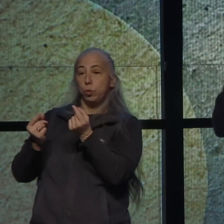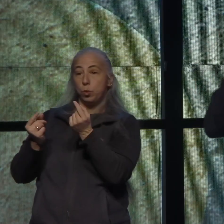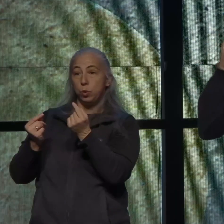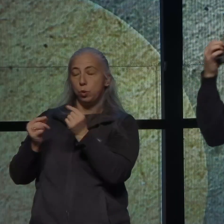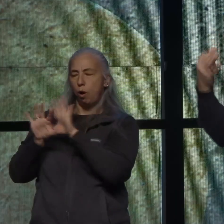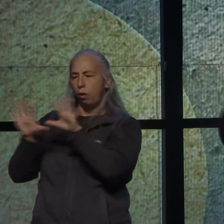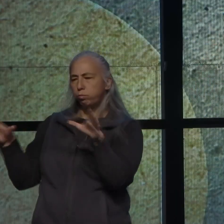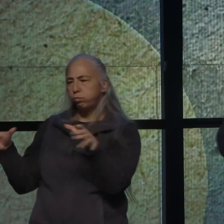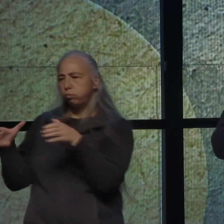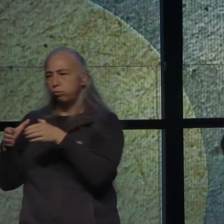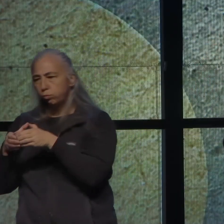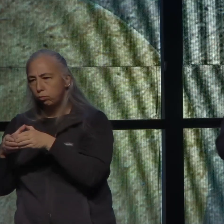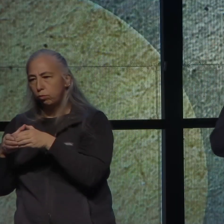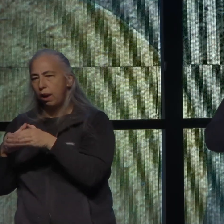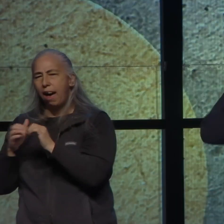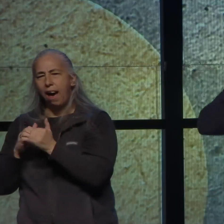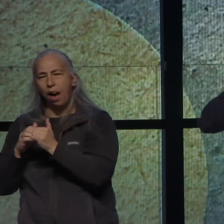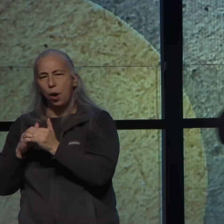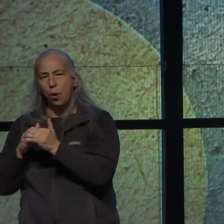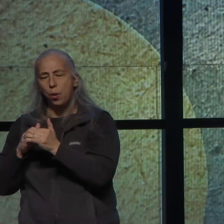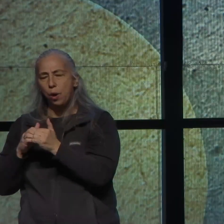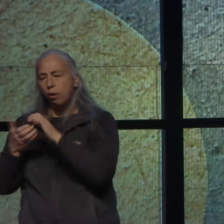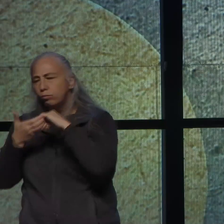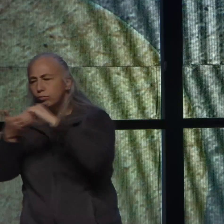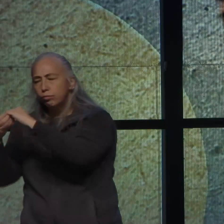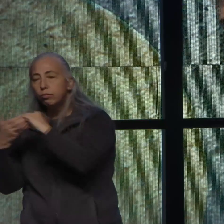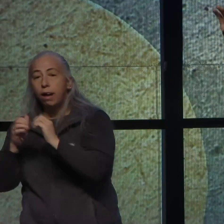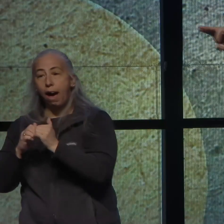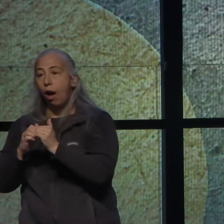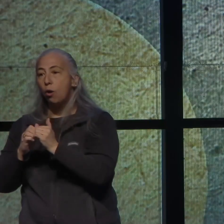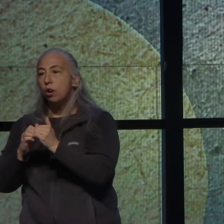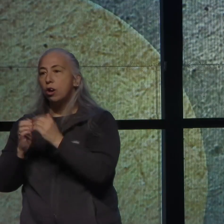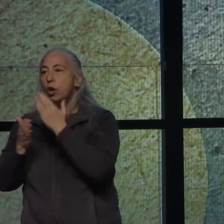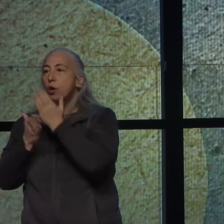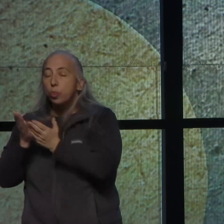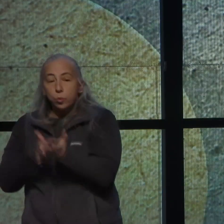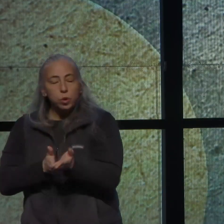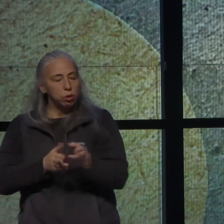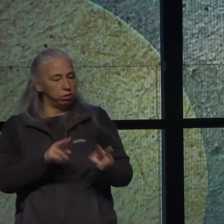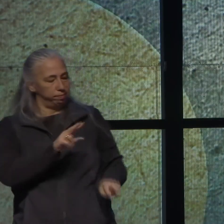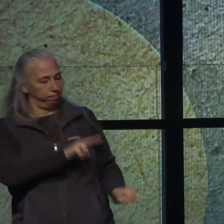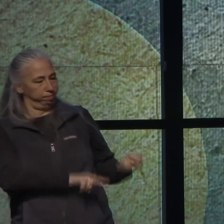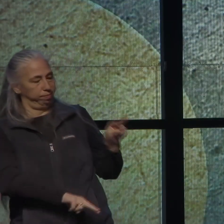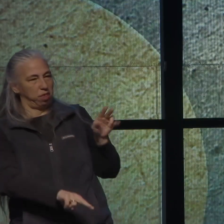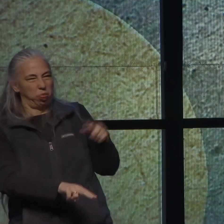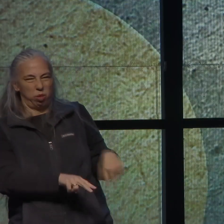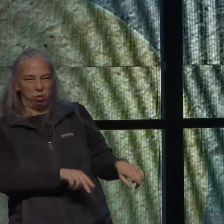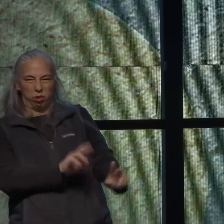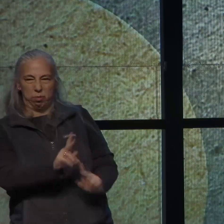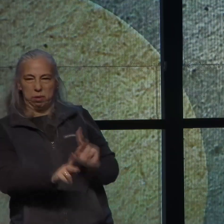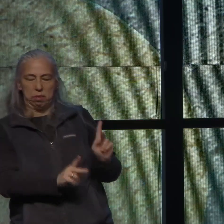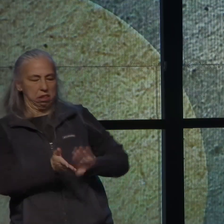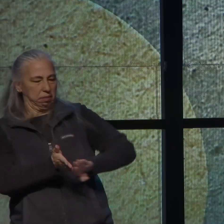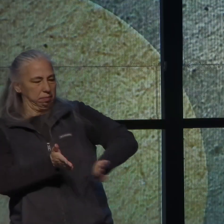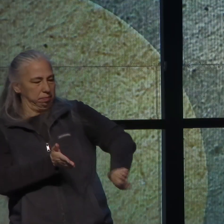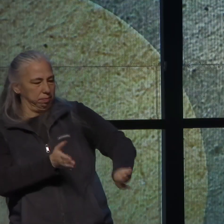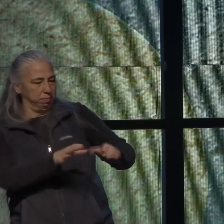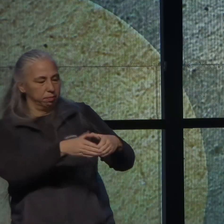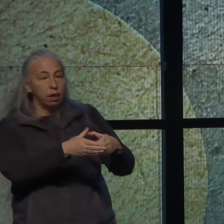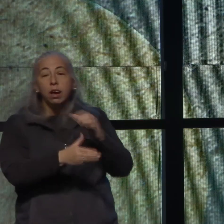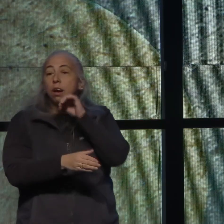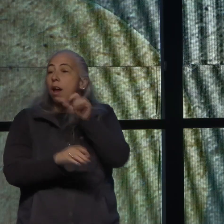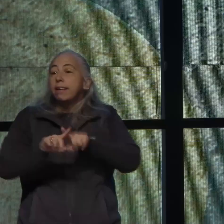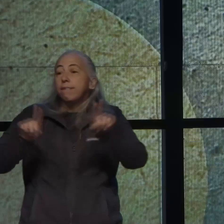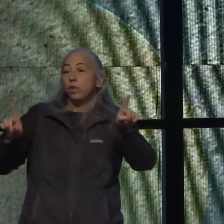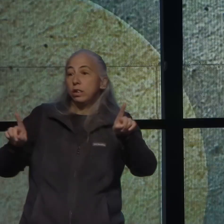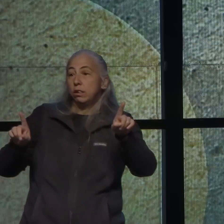the troops through othering. The tactic is to present others not simply as outside or not simply as different, but